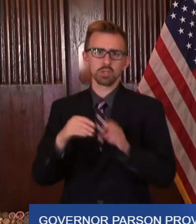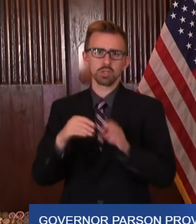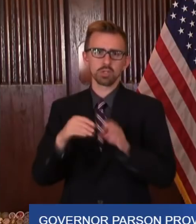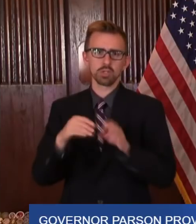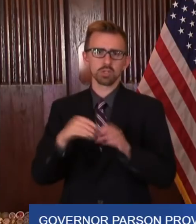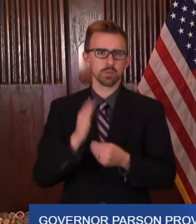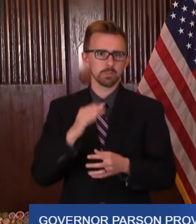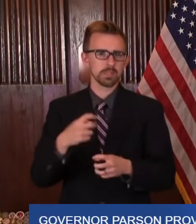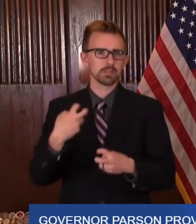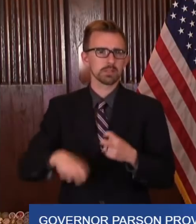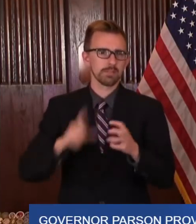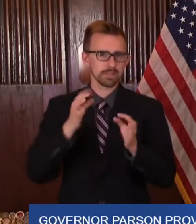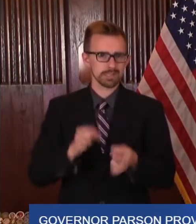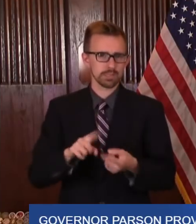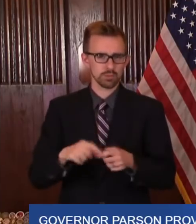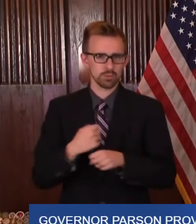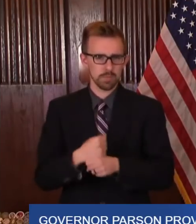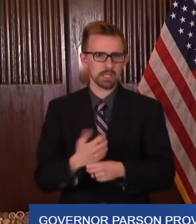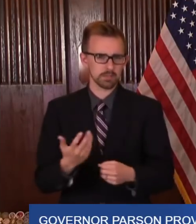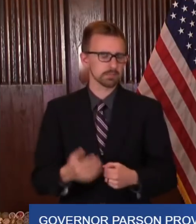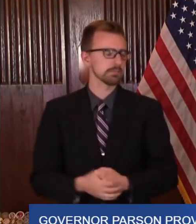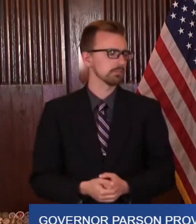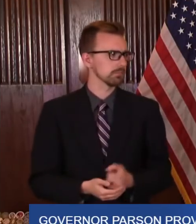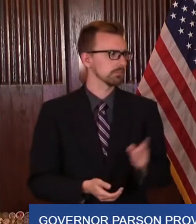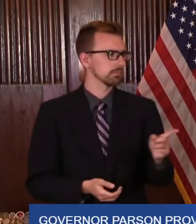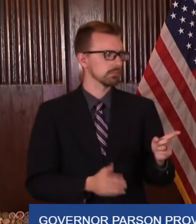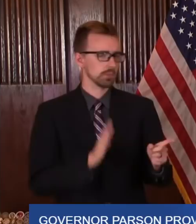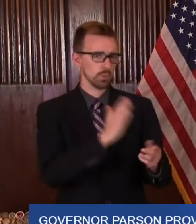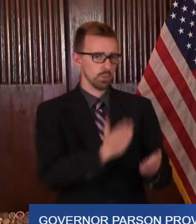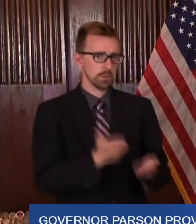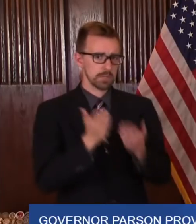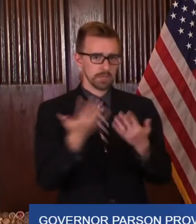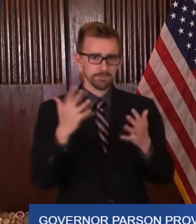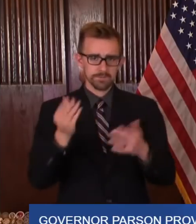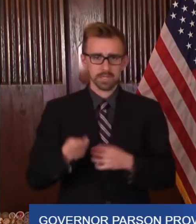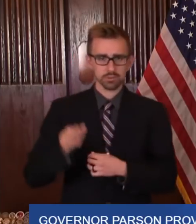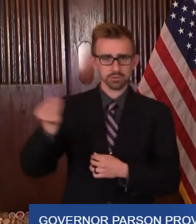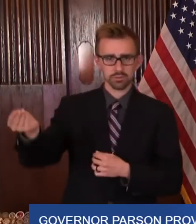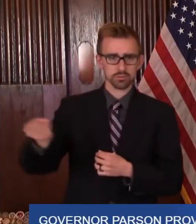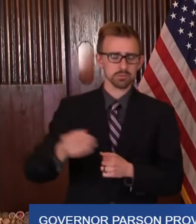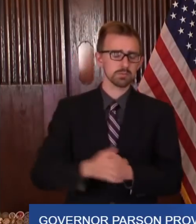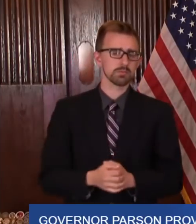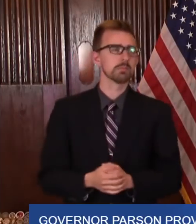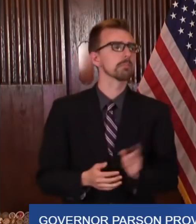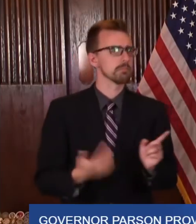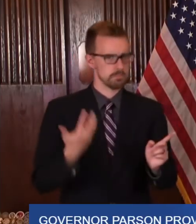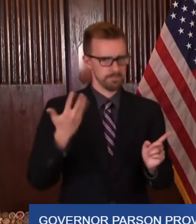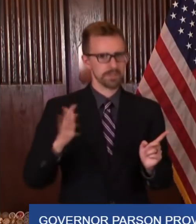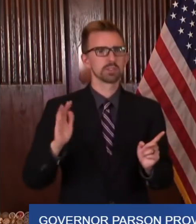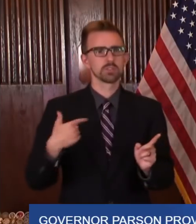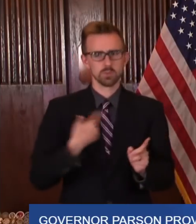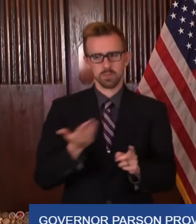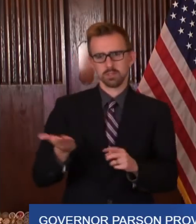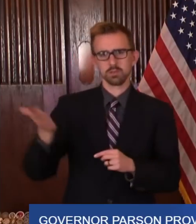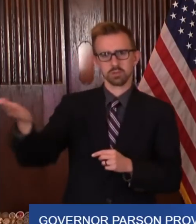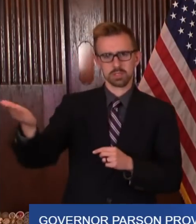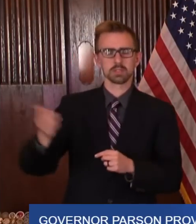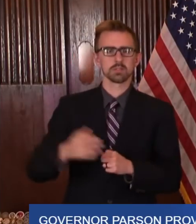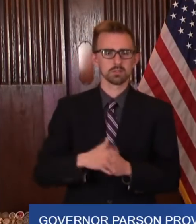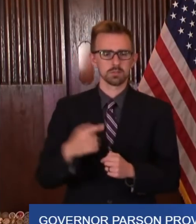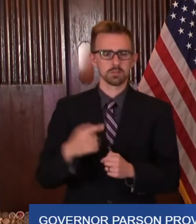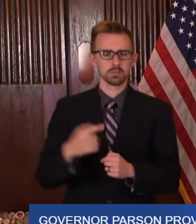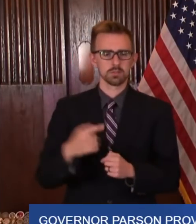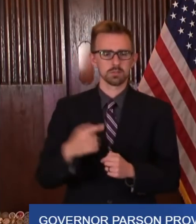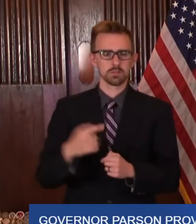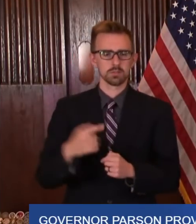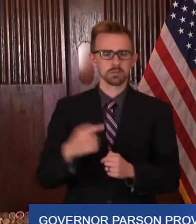to be some tough decisions to be made. Okay. Have you delivered your recommendations, Governor? Your budget recommendations? We have. We've taken a look at